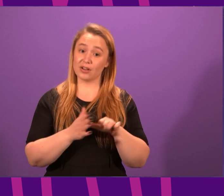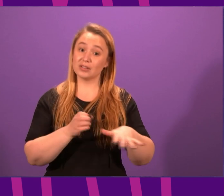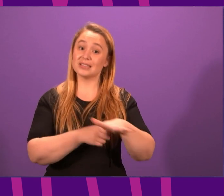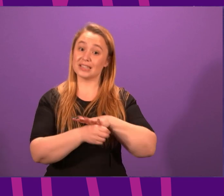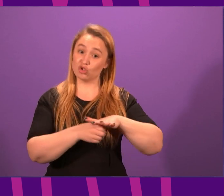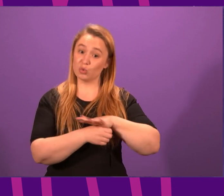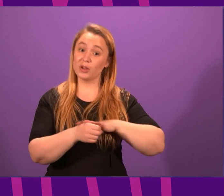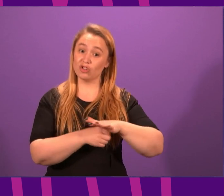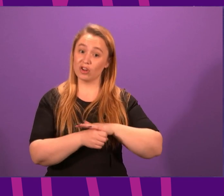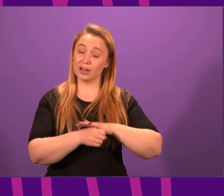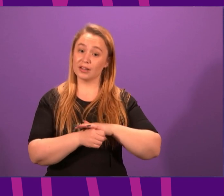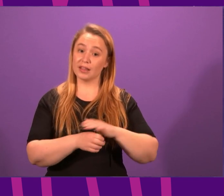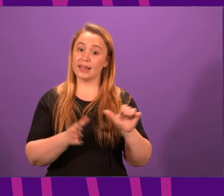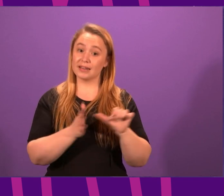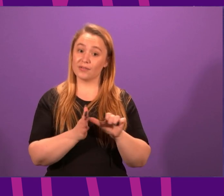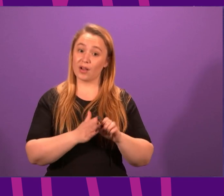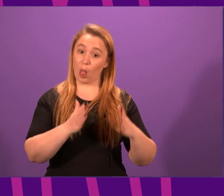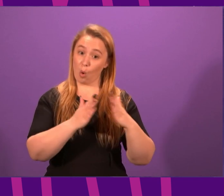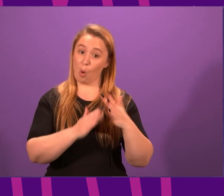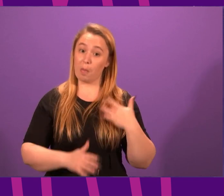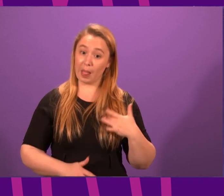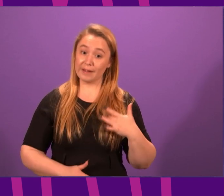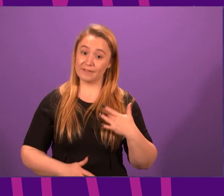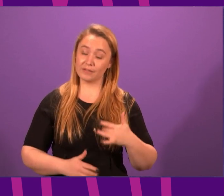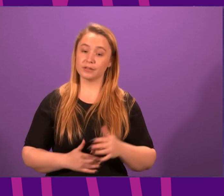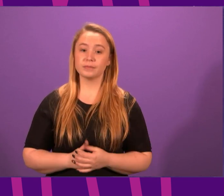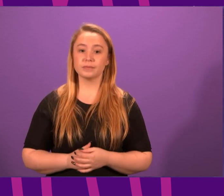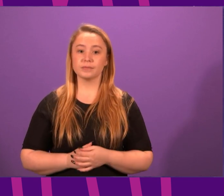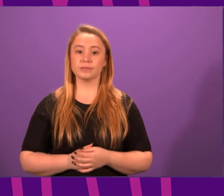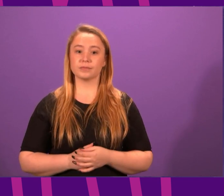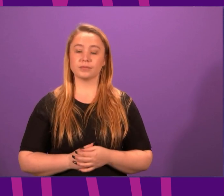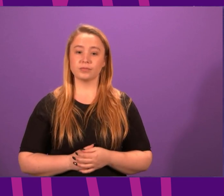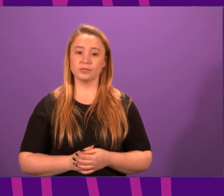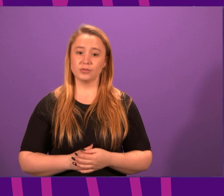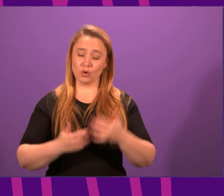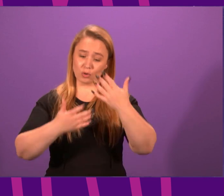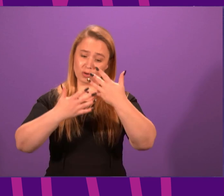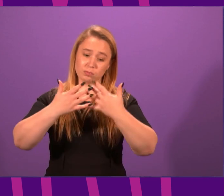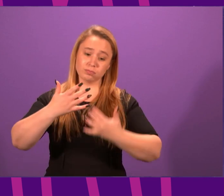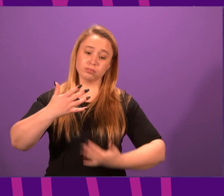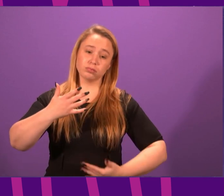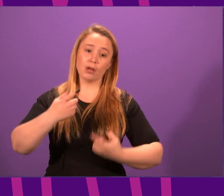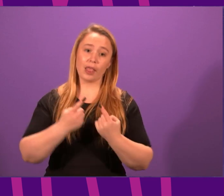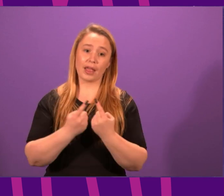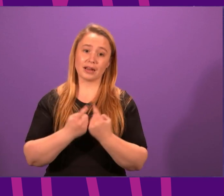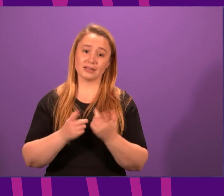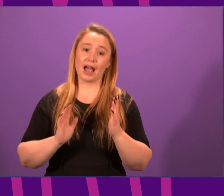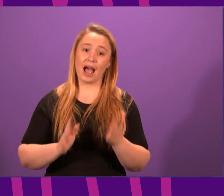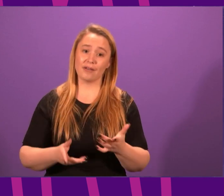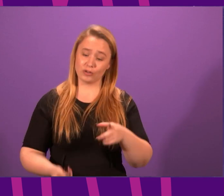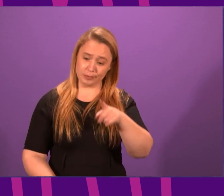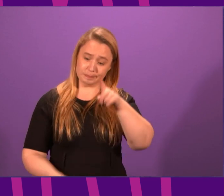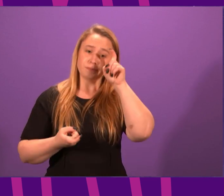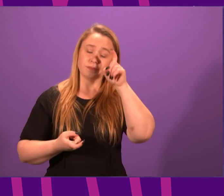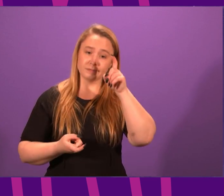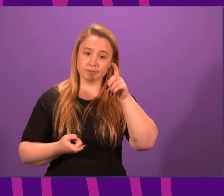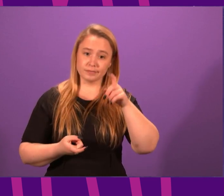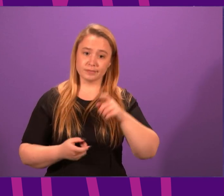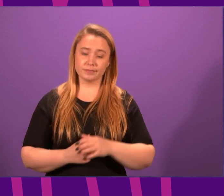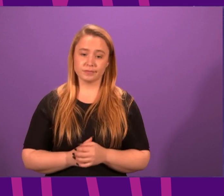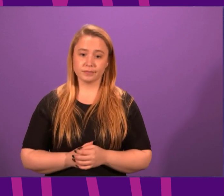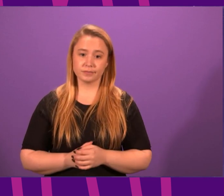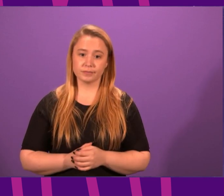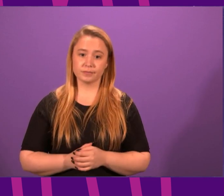circumstances and perhaps really difficult households. All of these things I think we need to be really alive to. And one area I think that